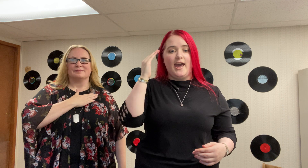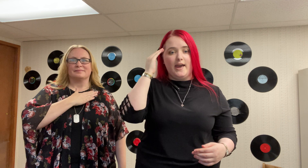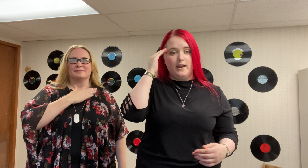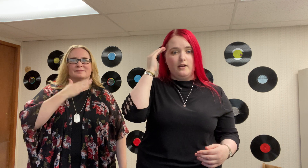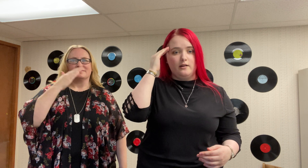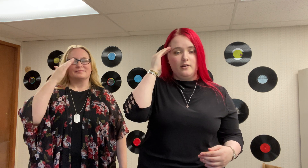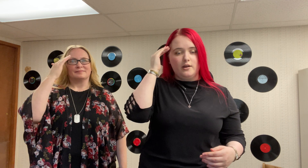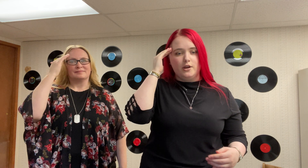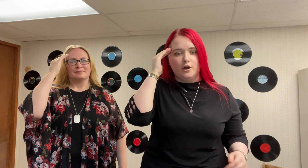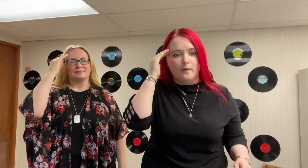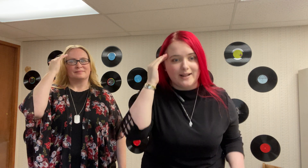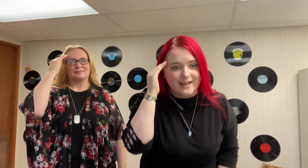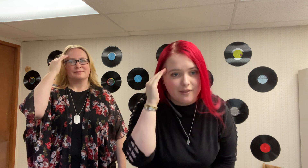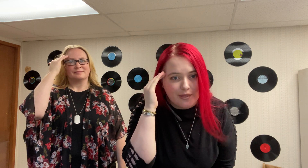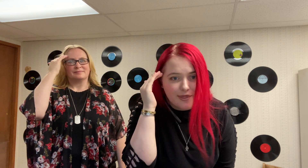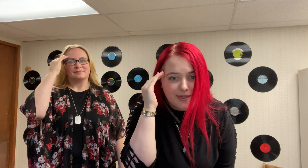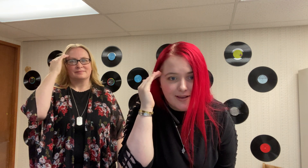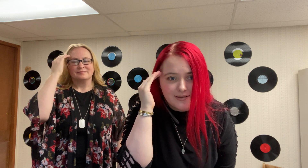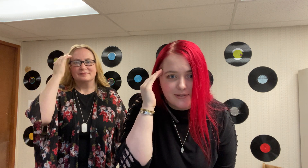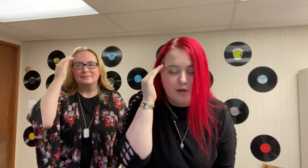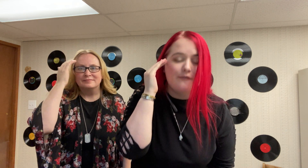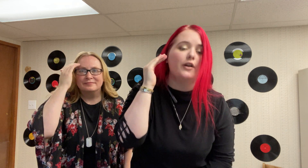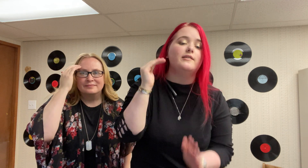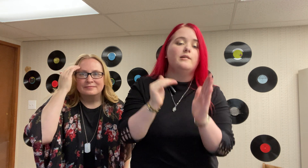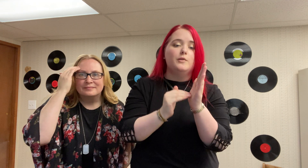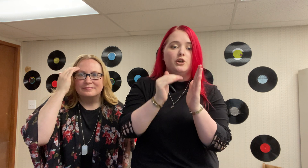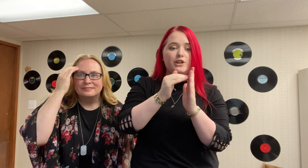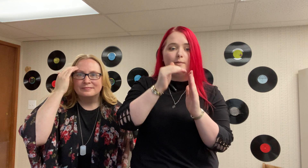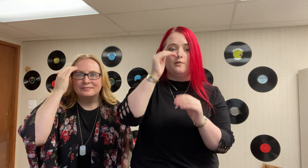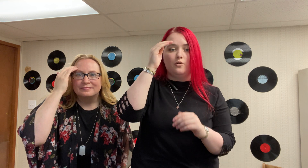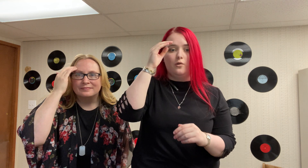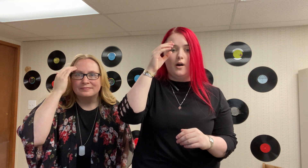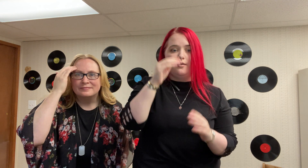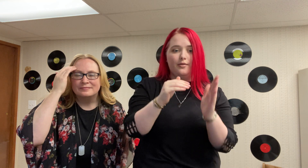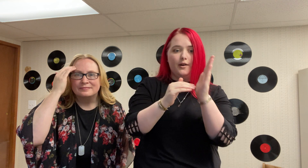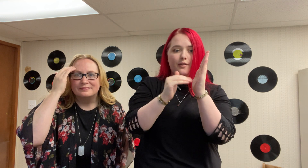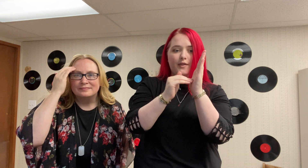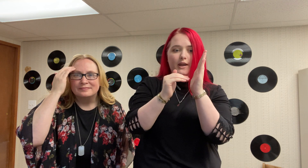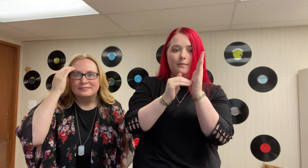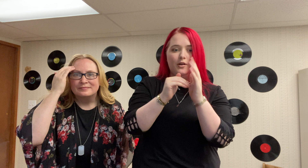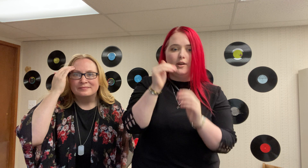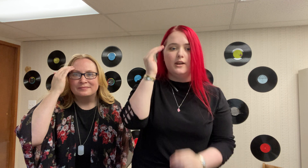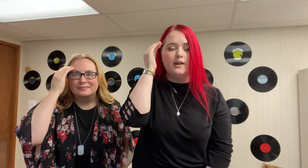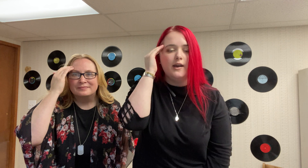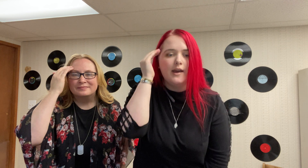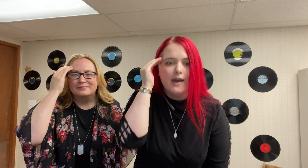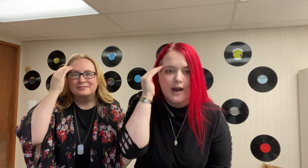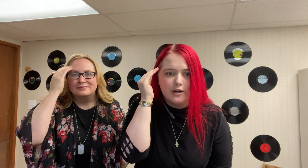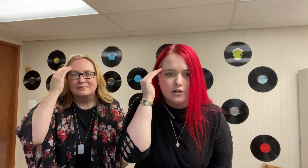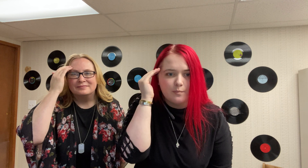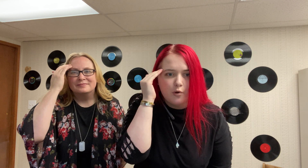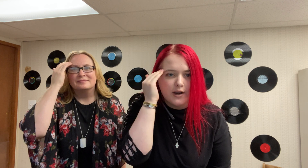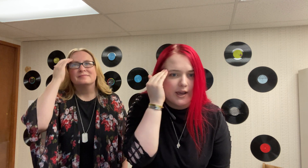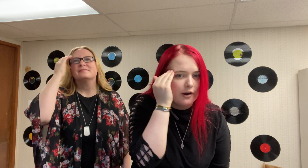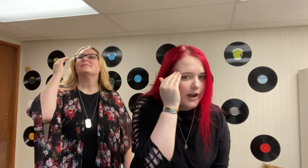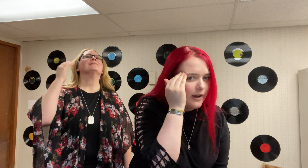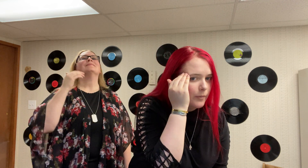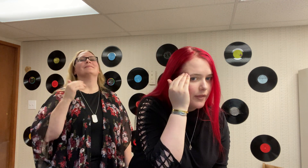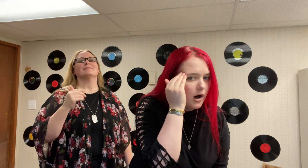head. You're going like this. So a very similar shape to the thing in A Million. And you're just pointing at your head with all